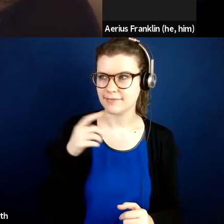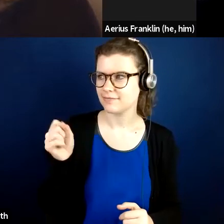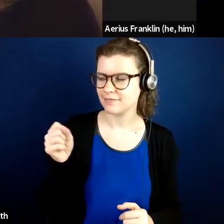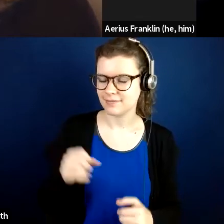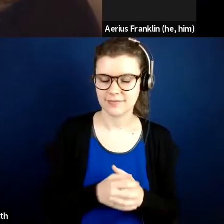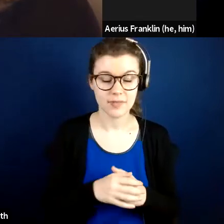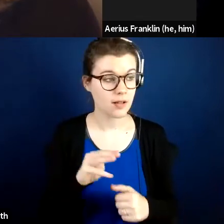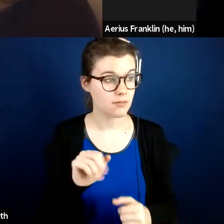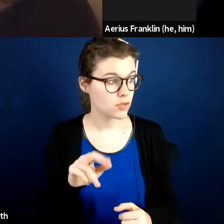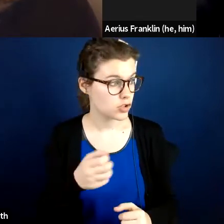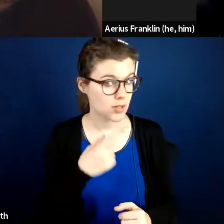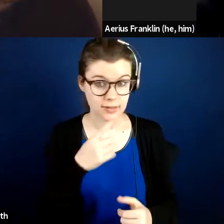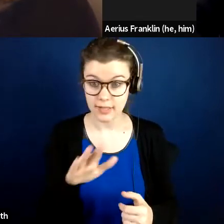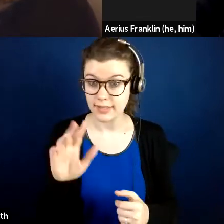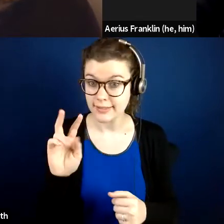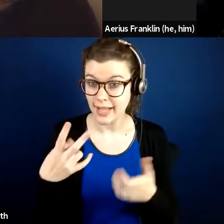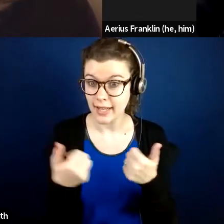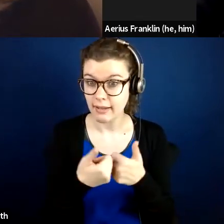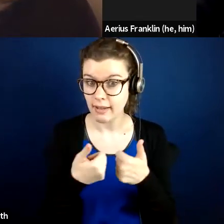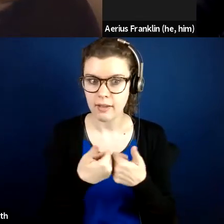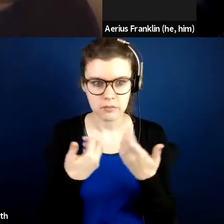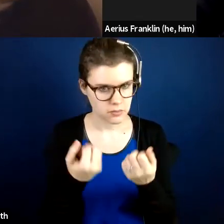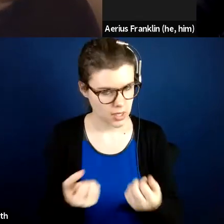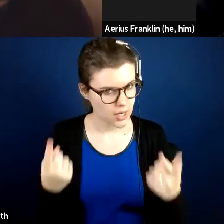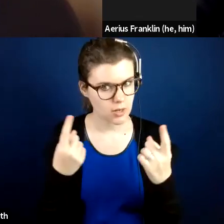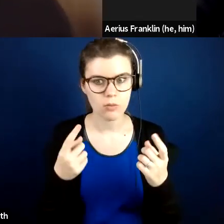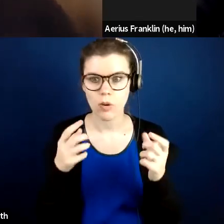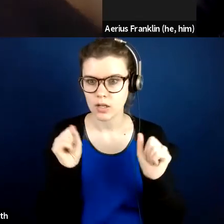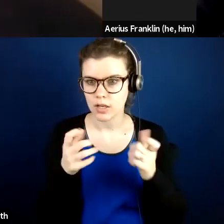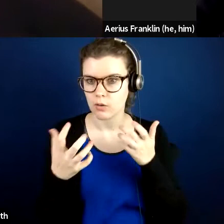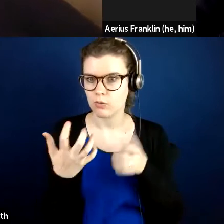second round, anybody can come back. All the point values are doubled